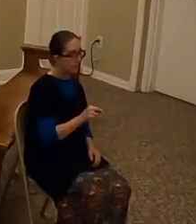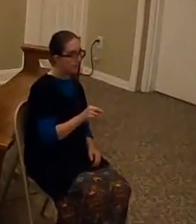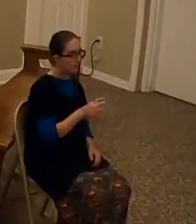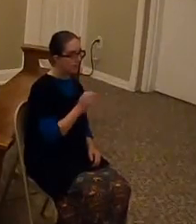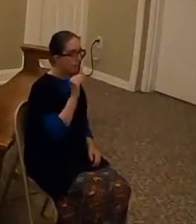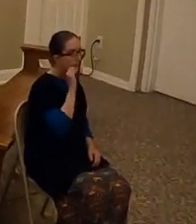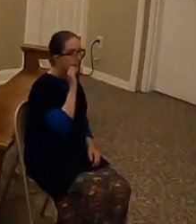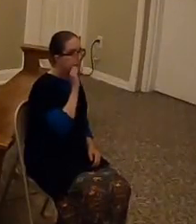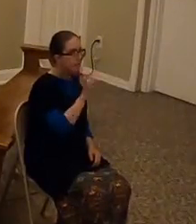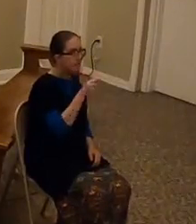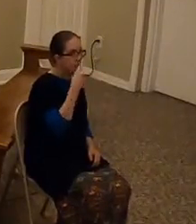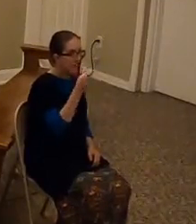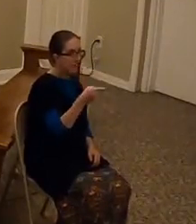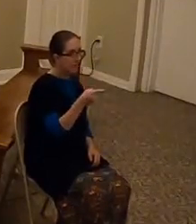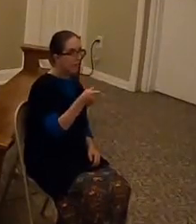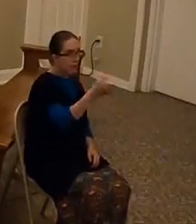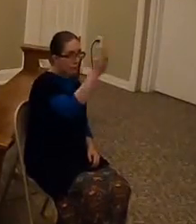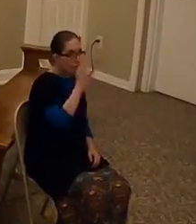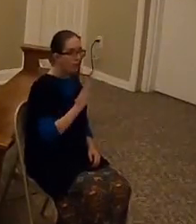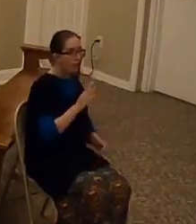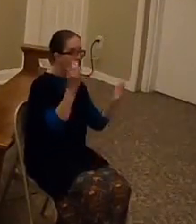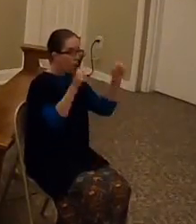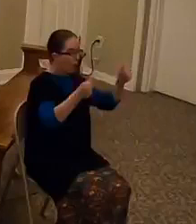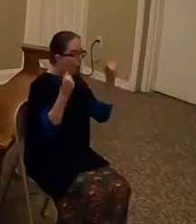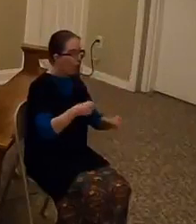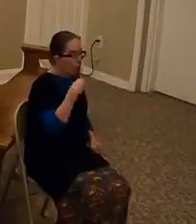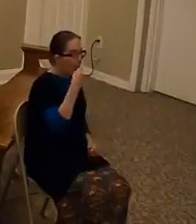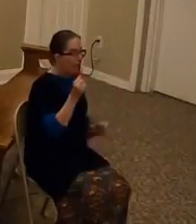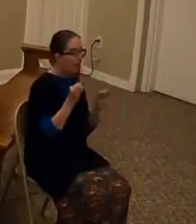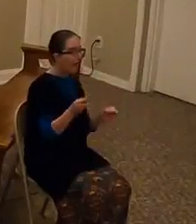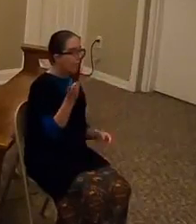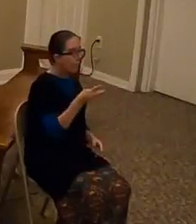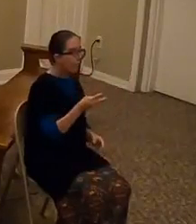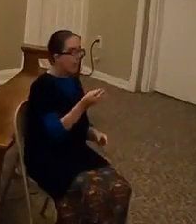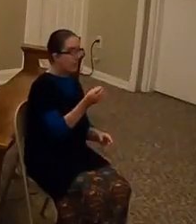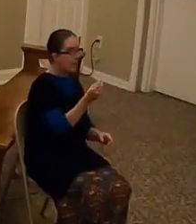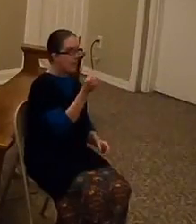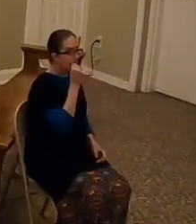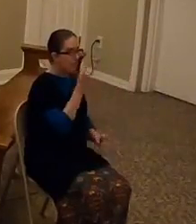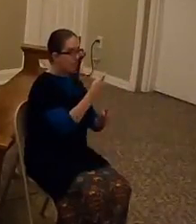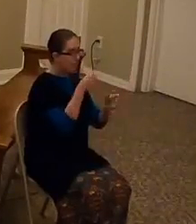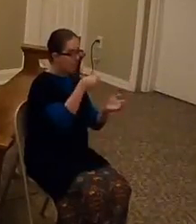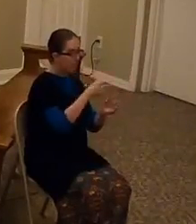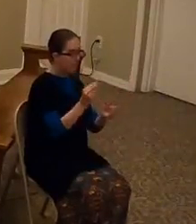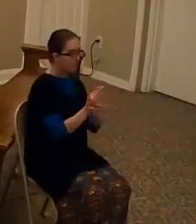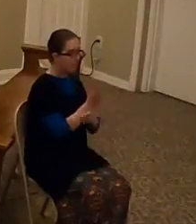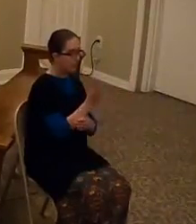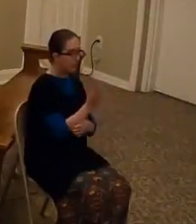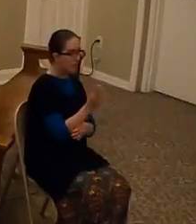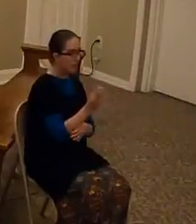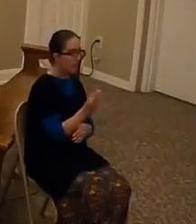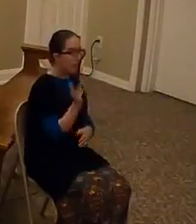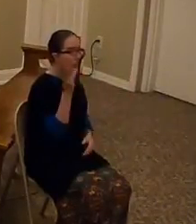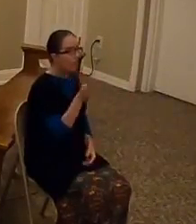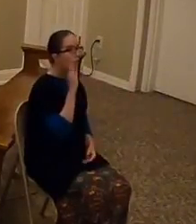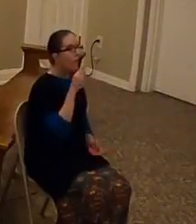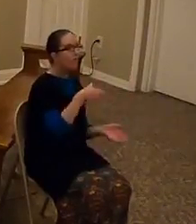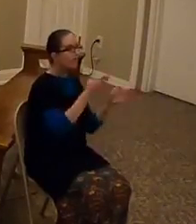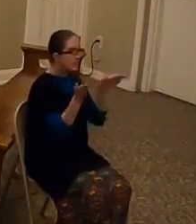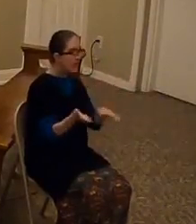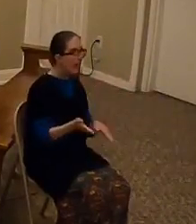And she said, look, God has already said, if we eat of this tree, the day we eat of this tree is the day that we die.